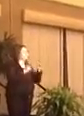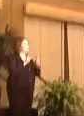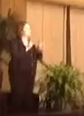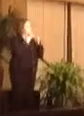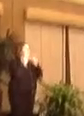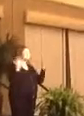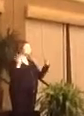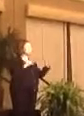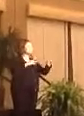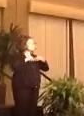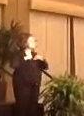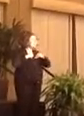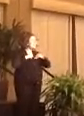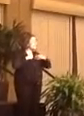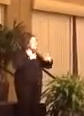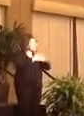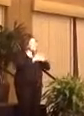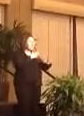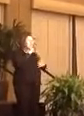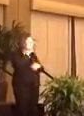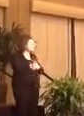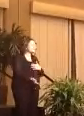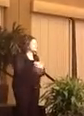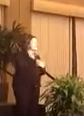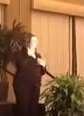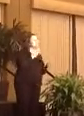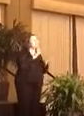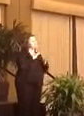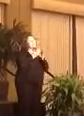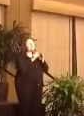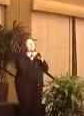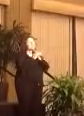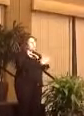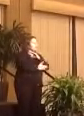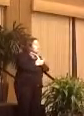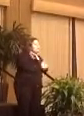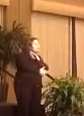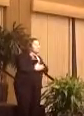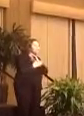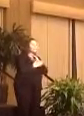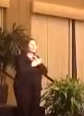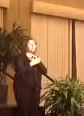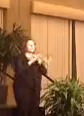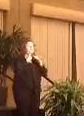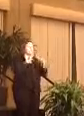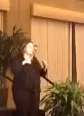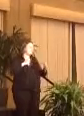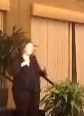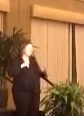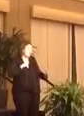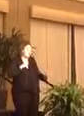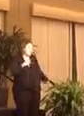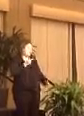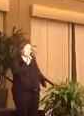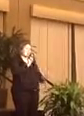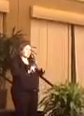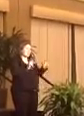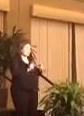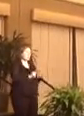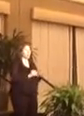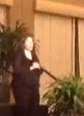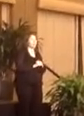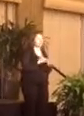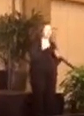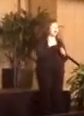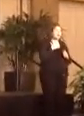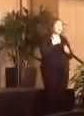atmosphere? Like, what's city, country, like, is most accepting toward, you know, big people? Yeah, I would say it's